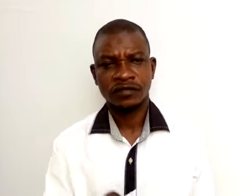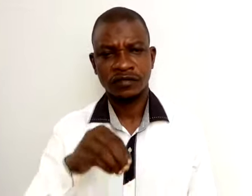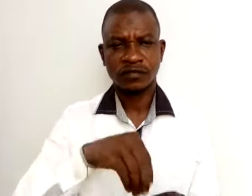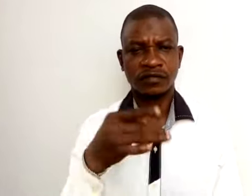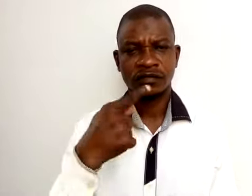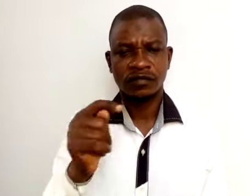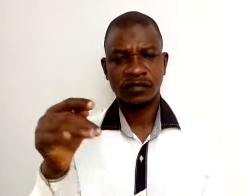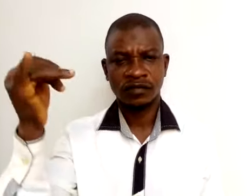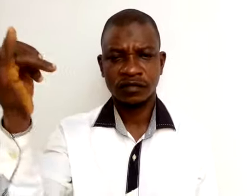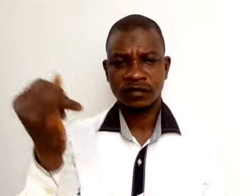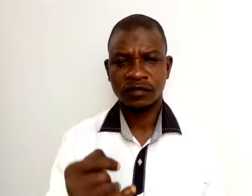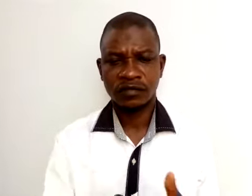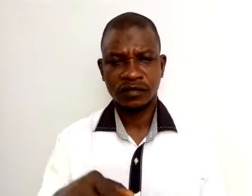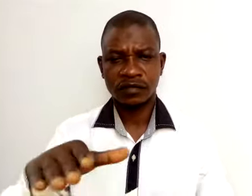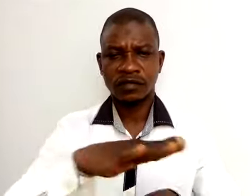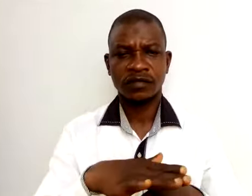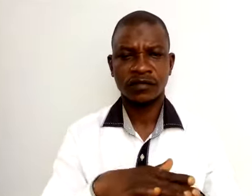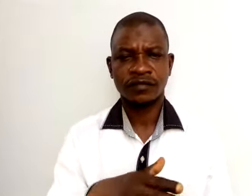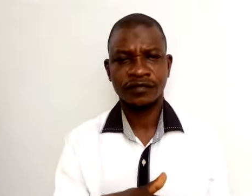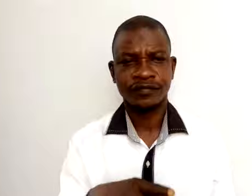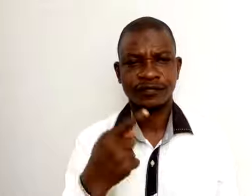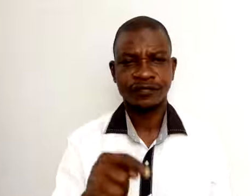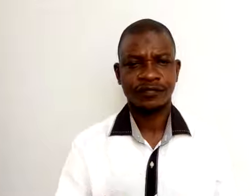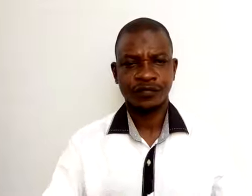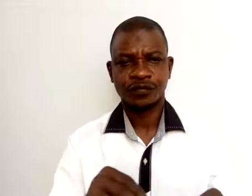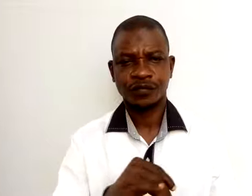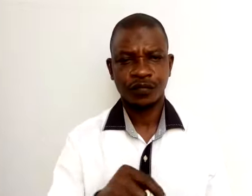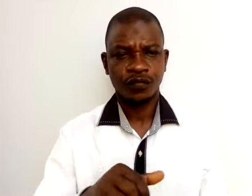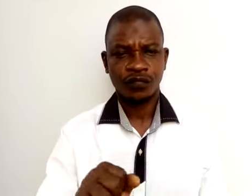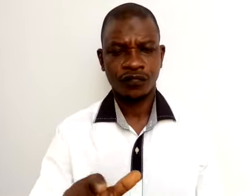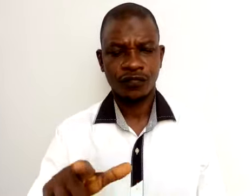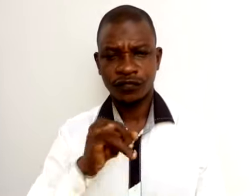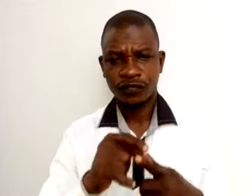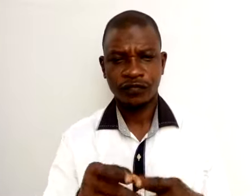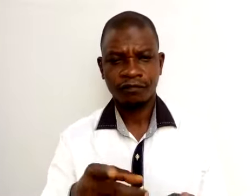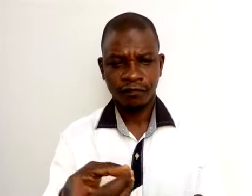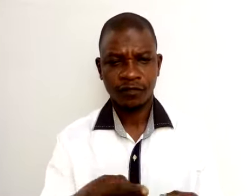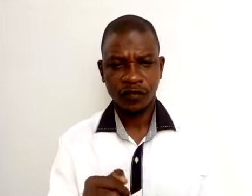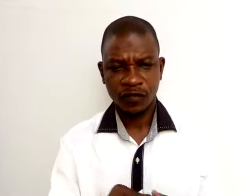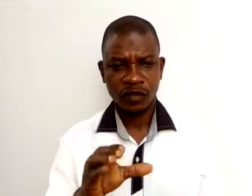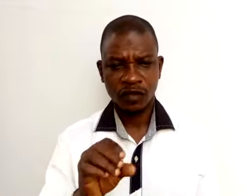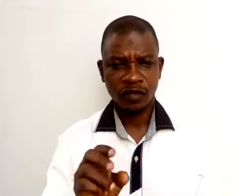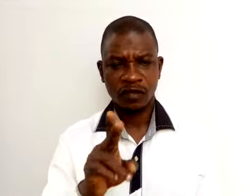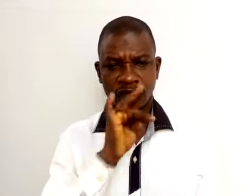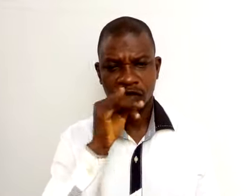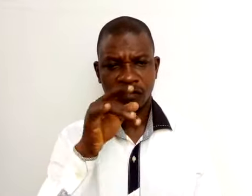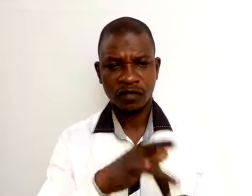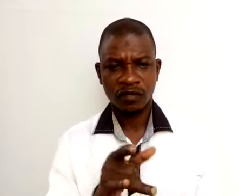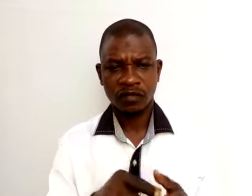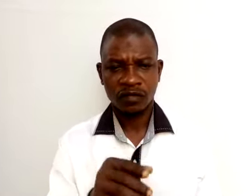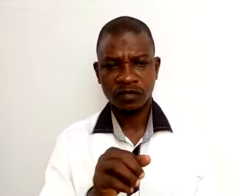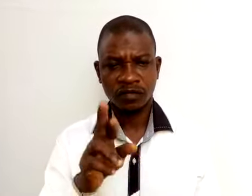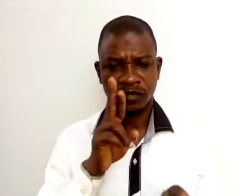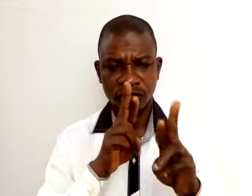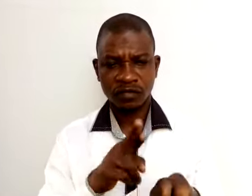diagram above, the movement along the demand curve is caused as a result of